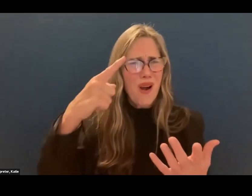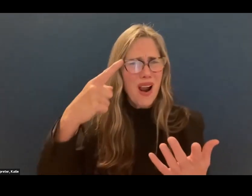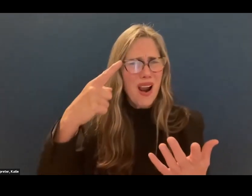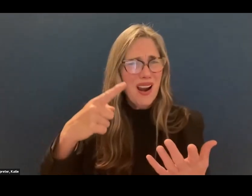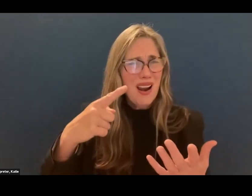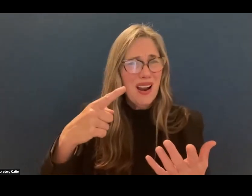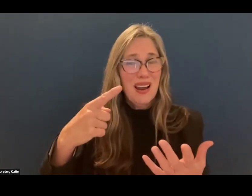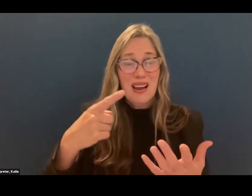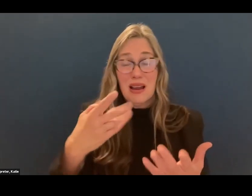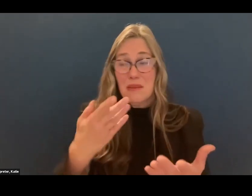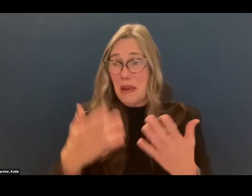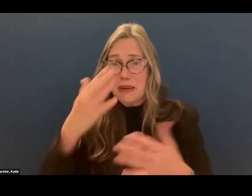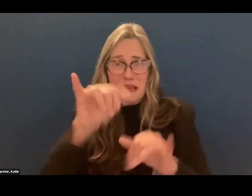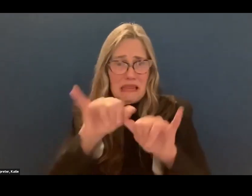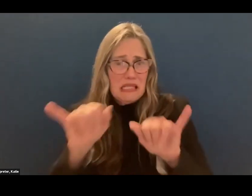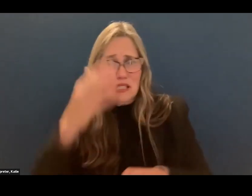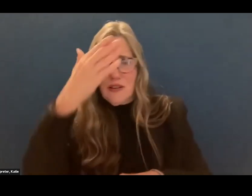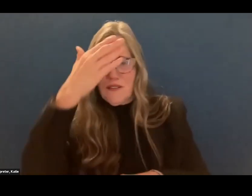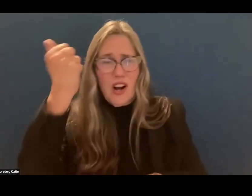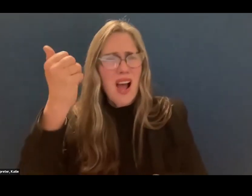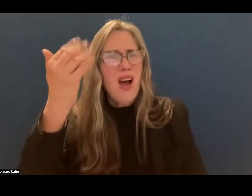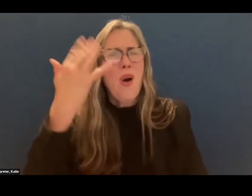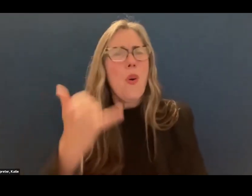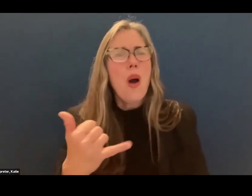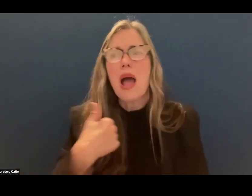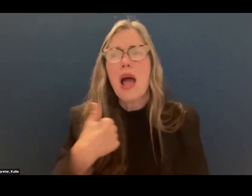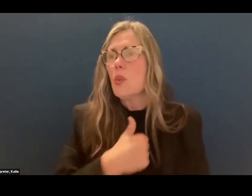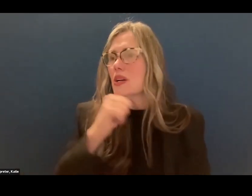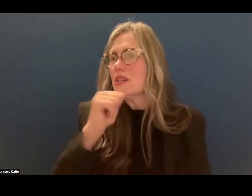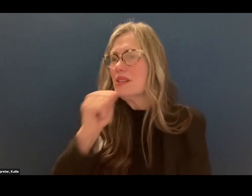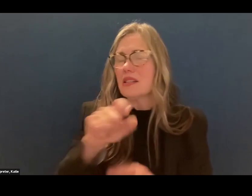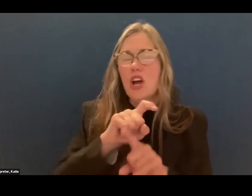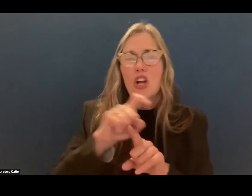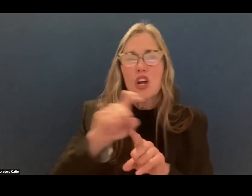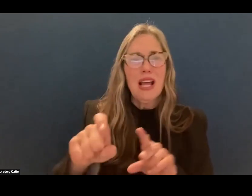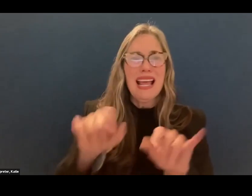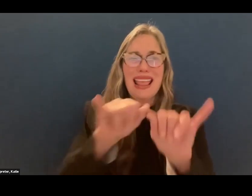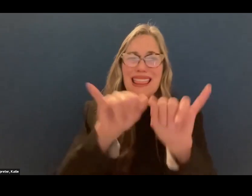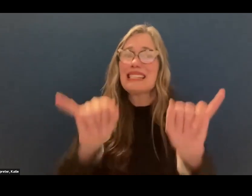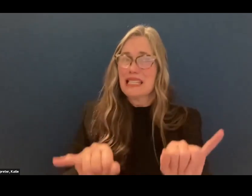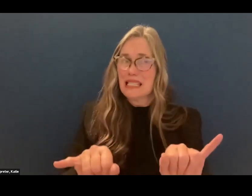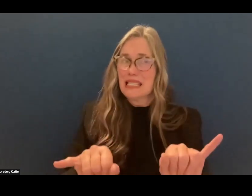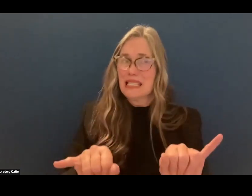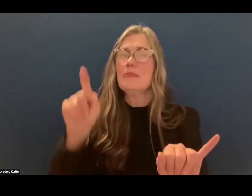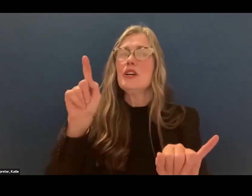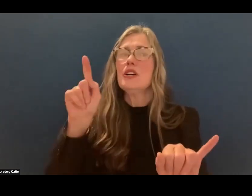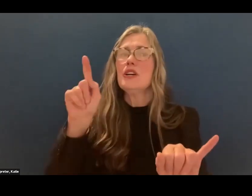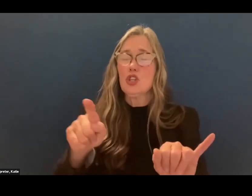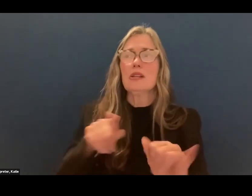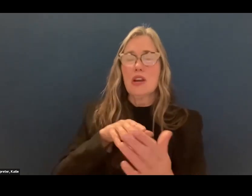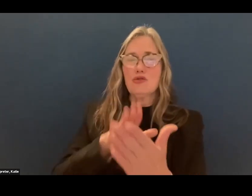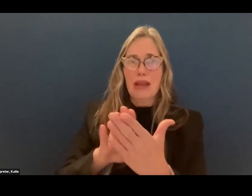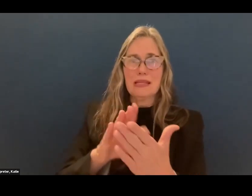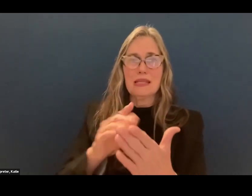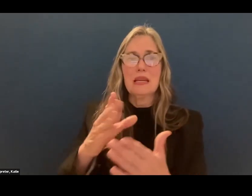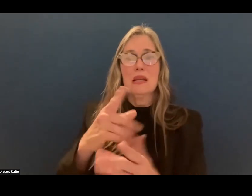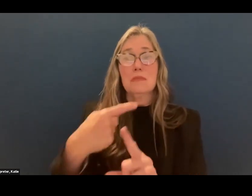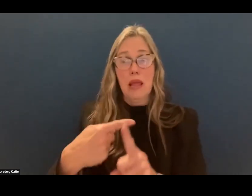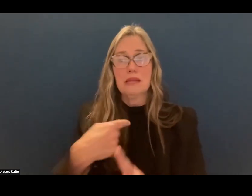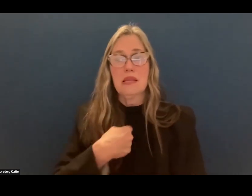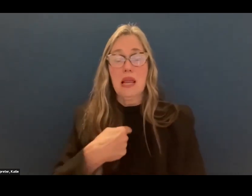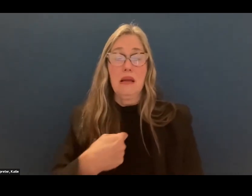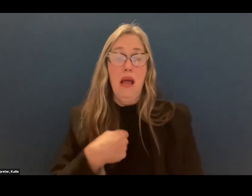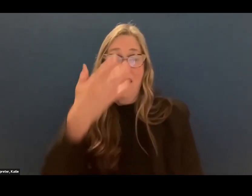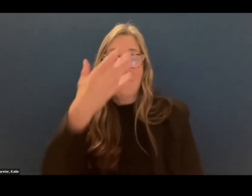system area? I forgot. What is it? Yeah. But it should be a system and I forgot. Mm-hmm. Then that means that we need to